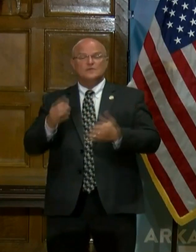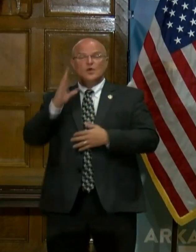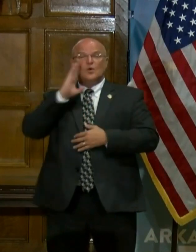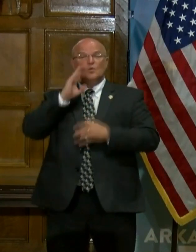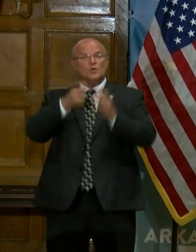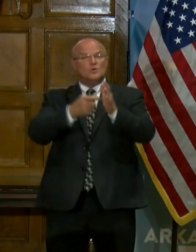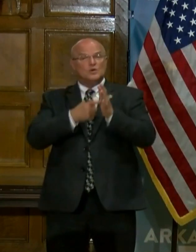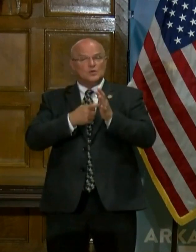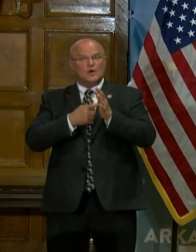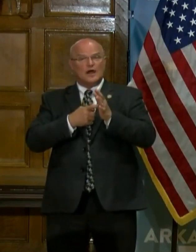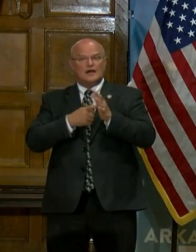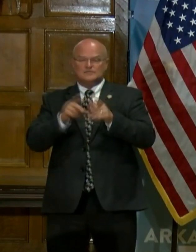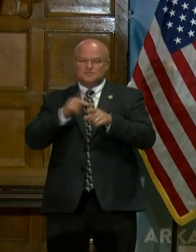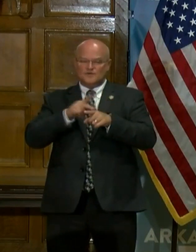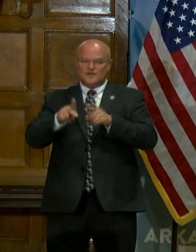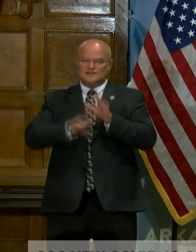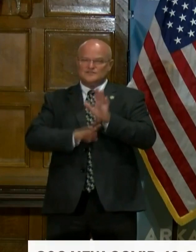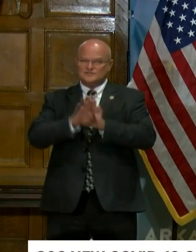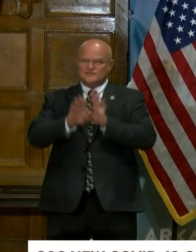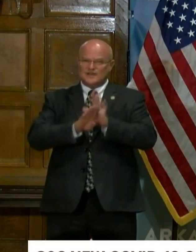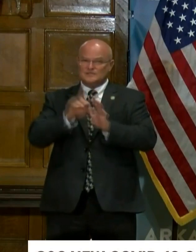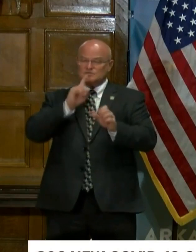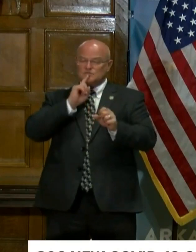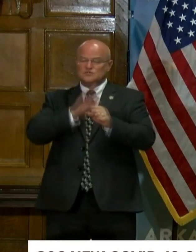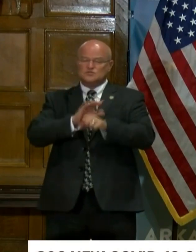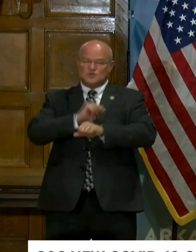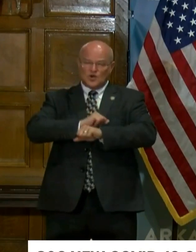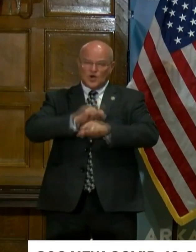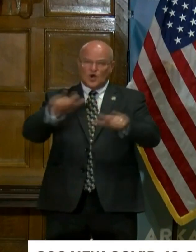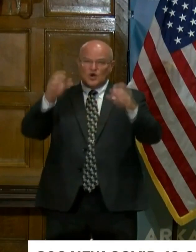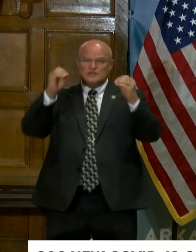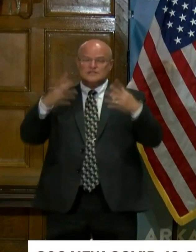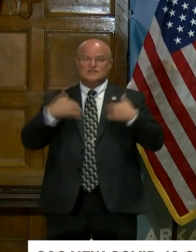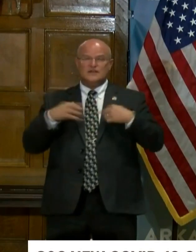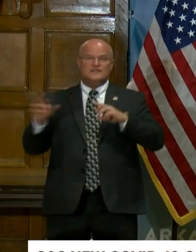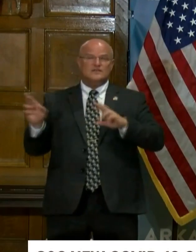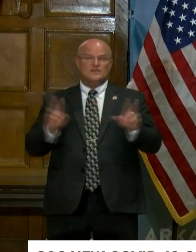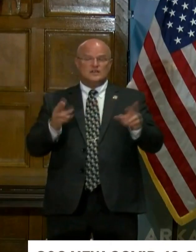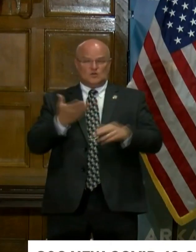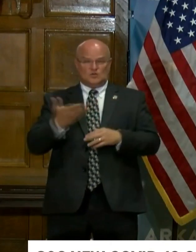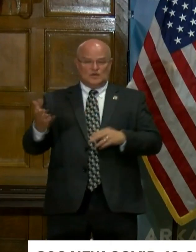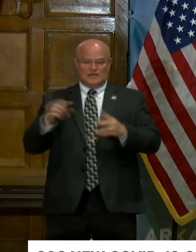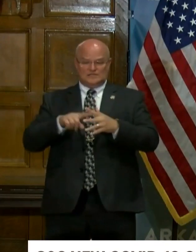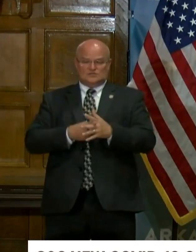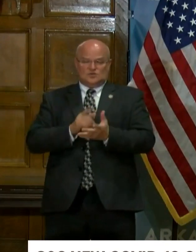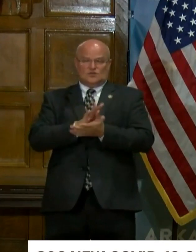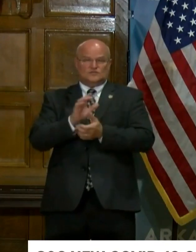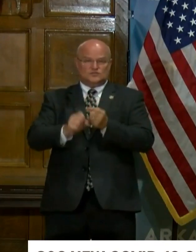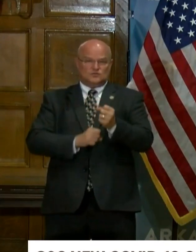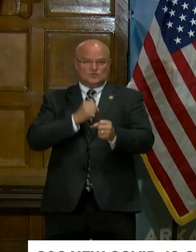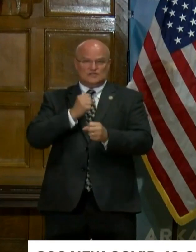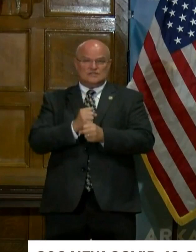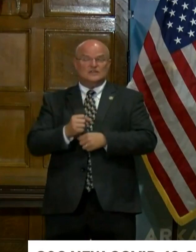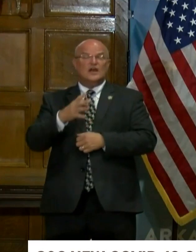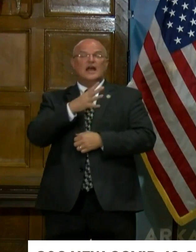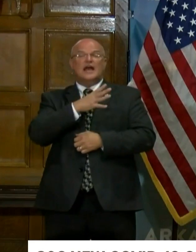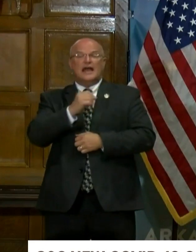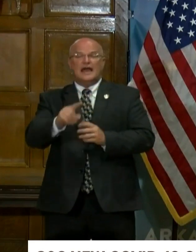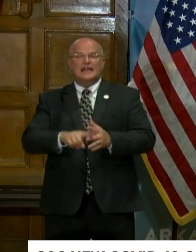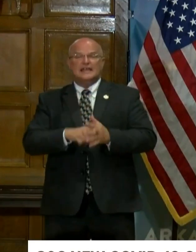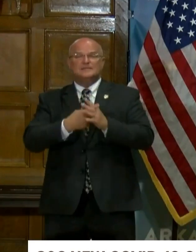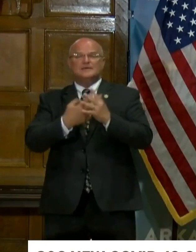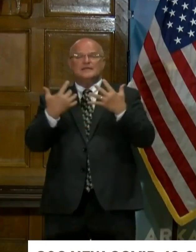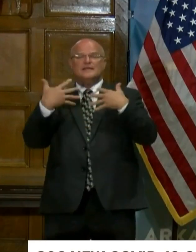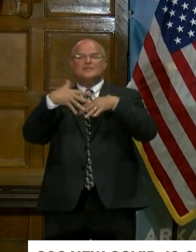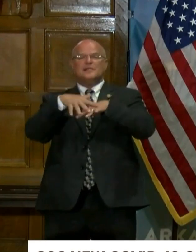will require substantial professional development to ensure all educators have the preparation they need to start the school year and to implement a